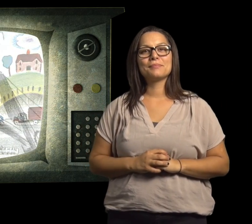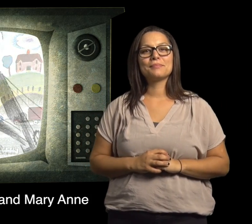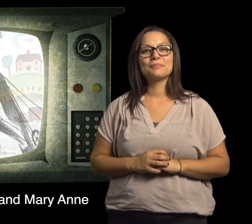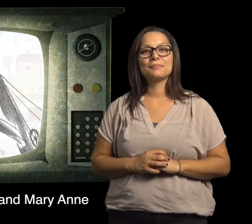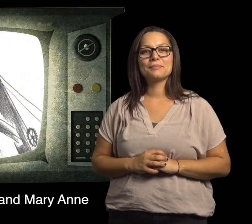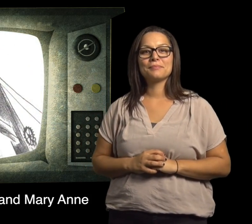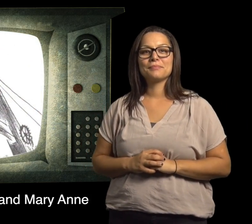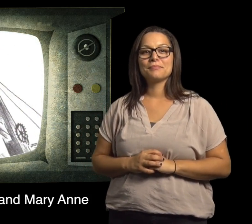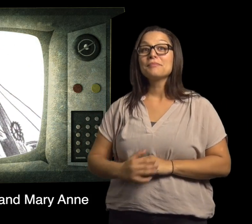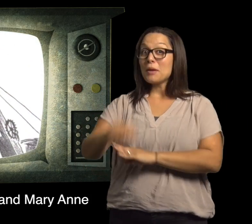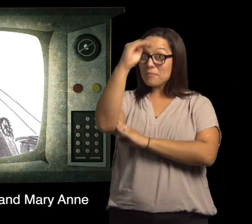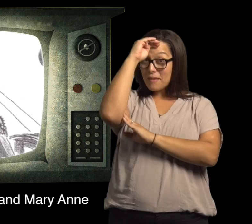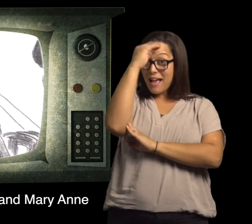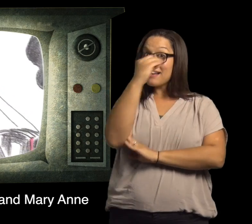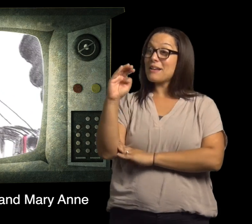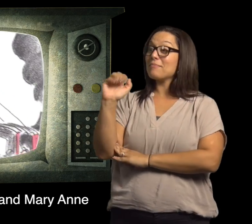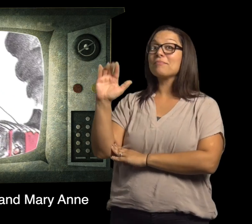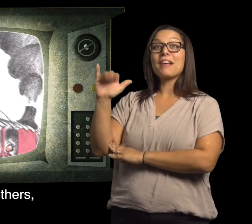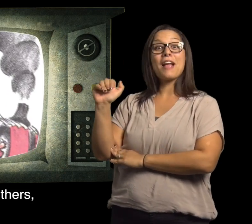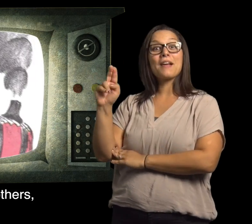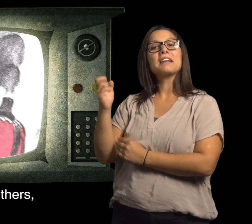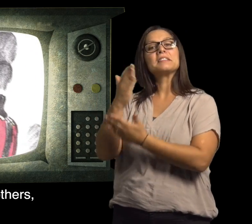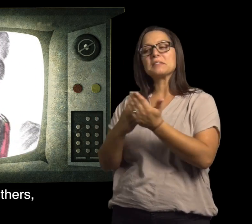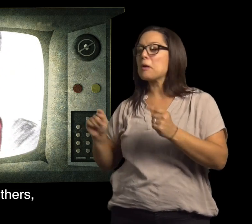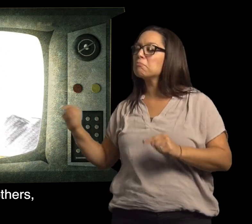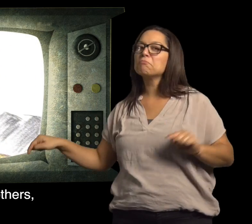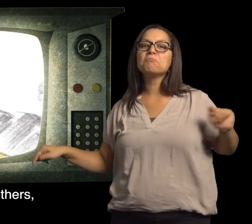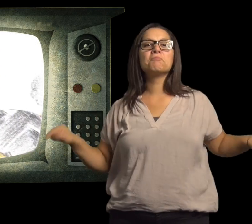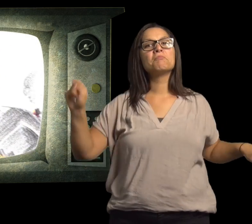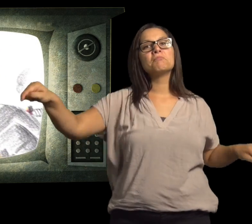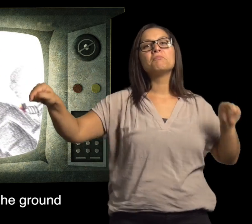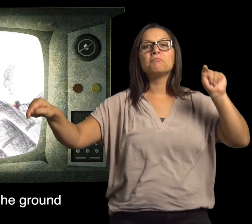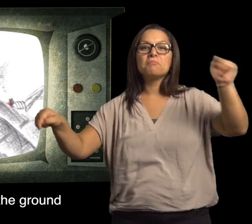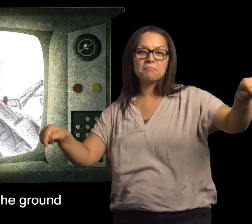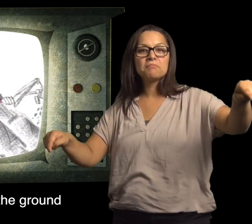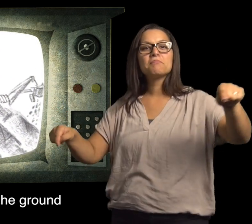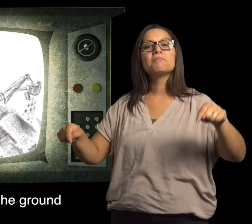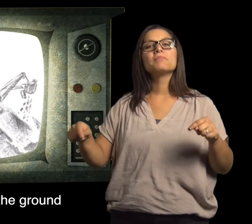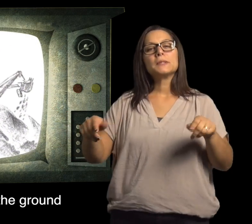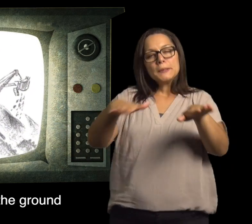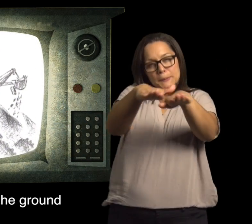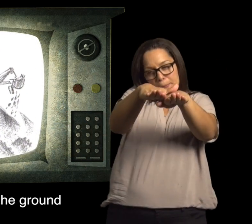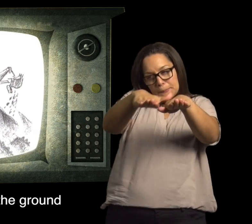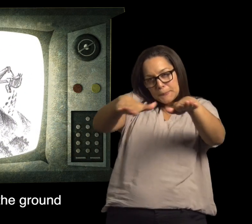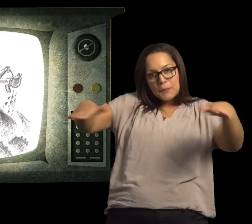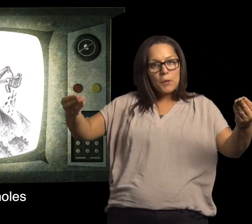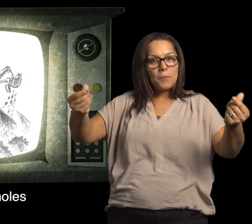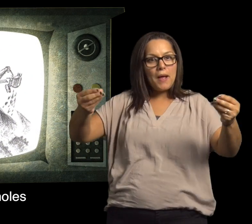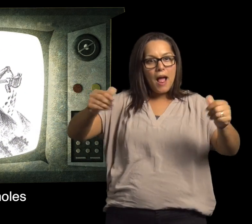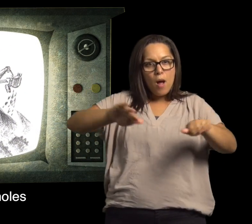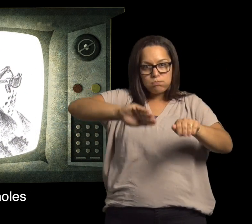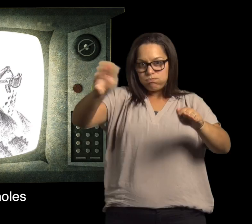It was Mike Mulligan and Mary Ann and some others who smoothed out the ground and filled in the